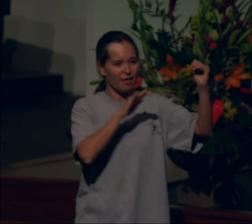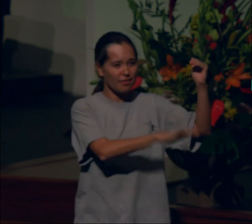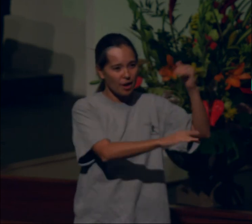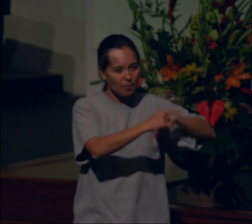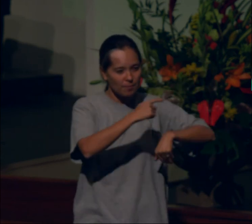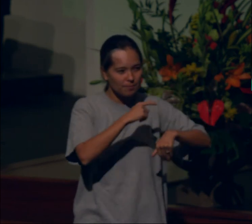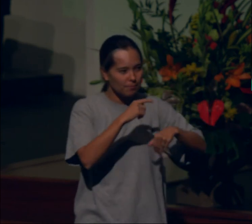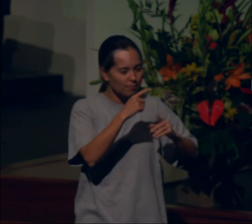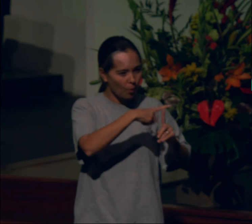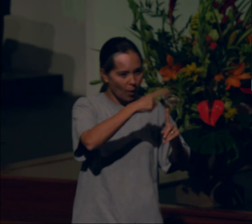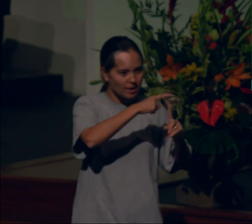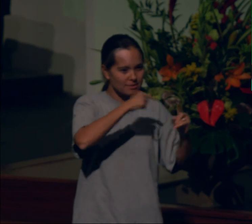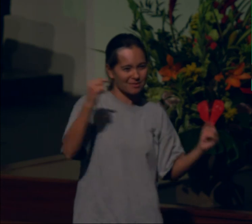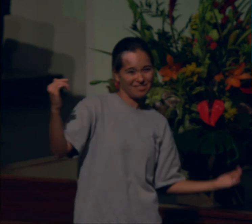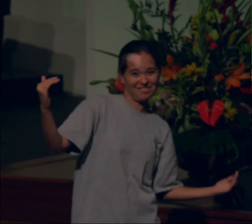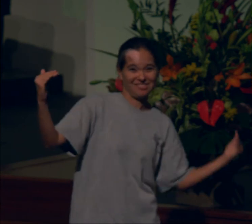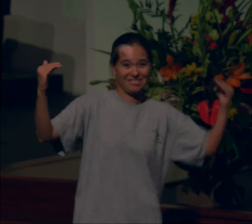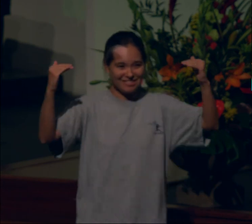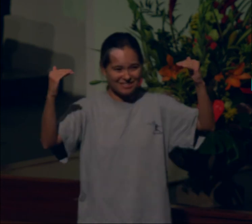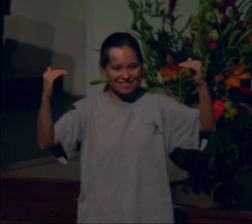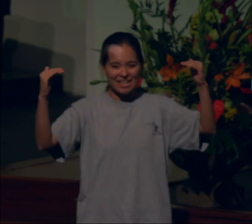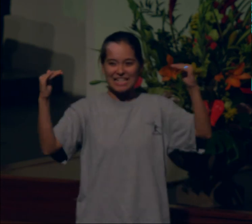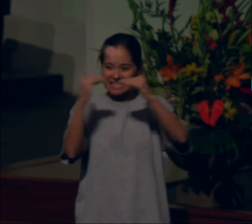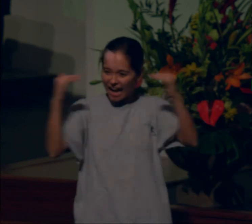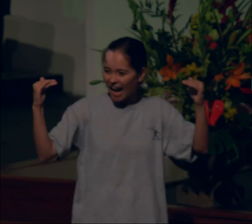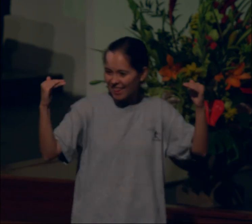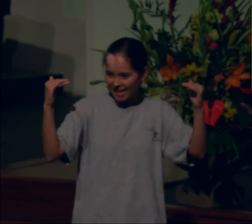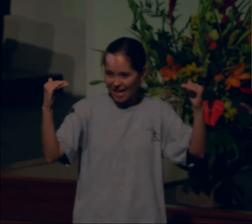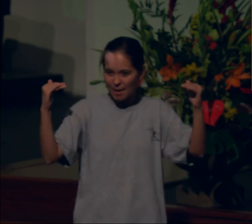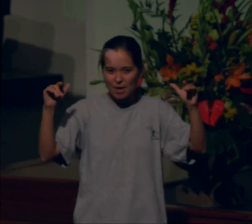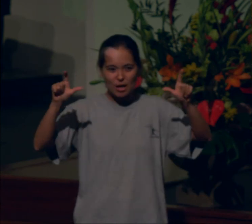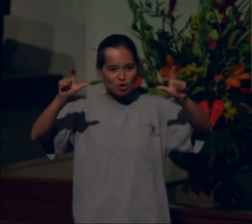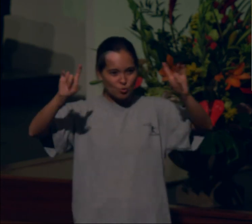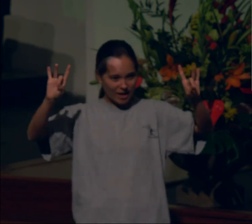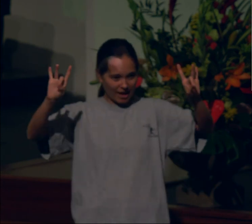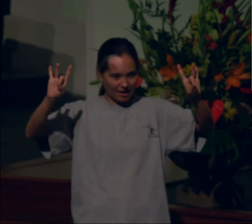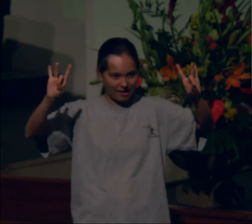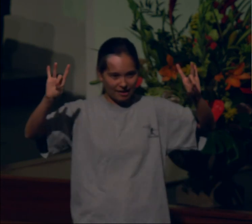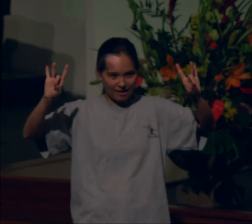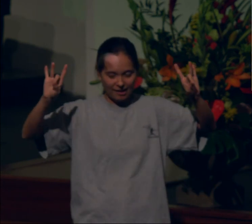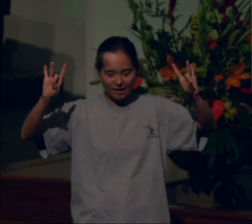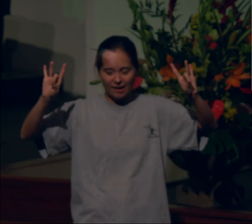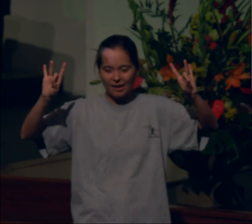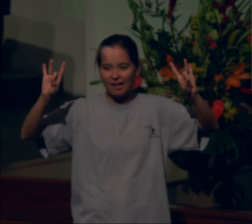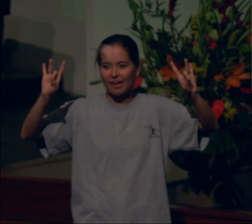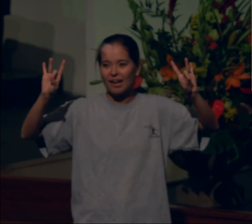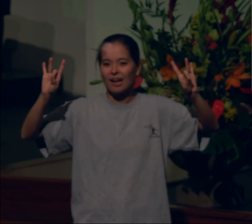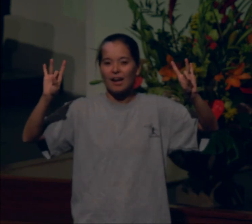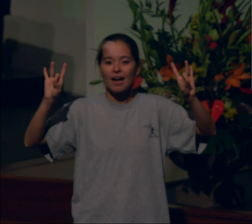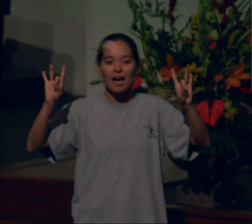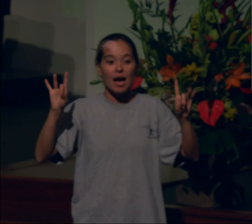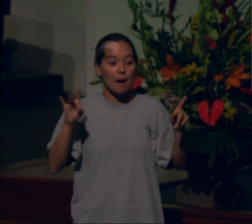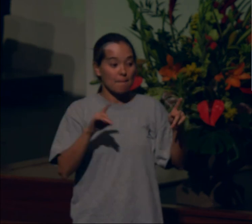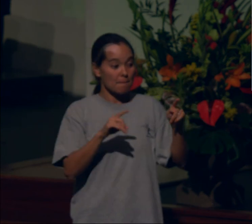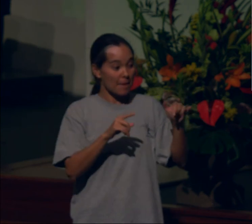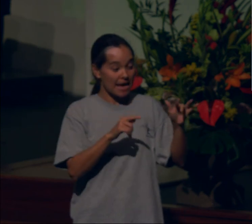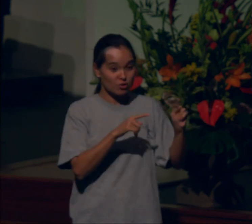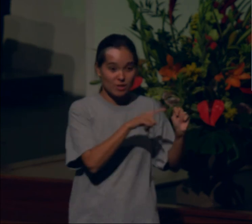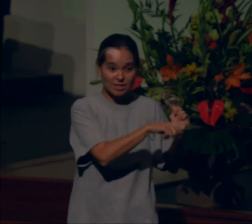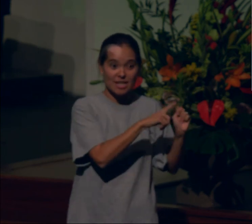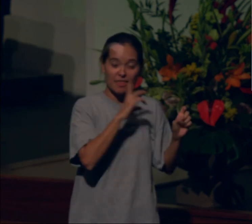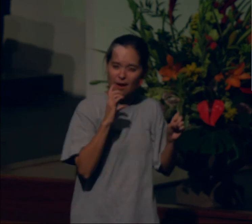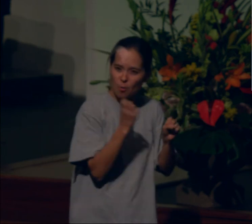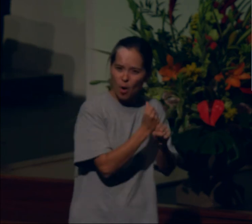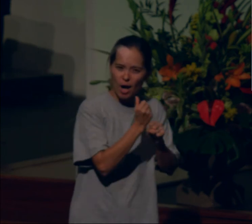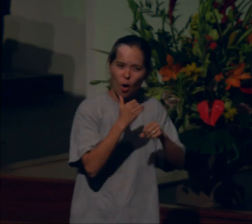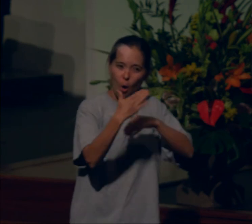scoreboard to tie the game 28-28. The Patriots won the